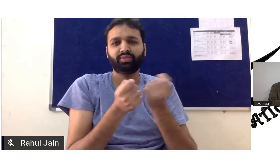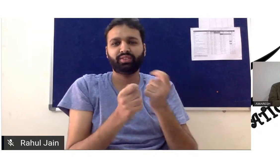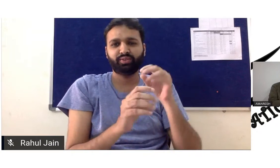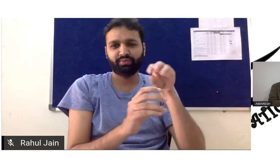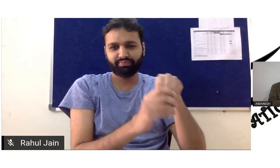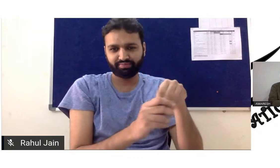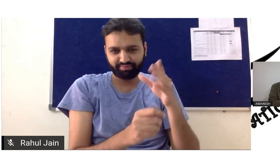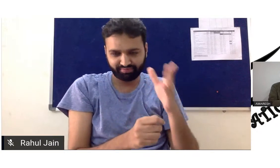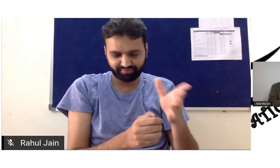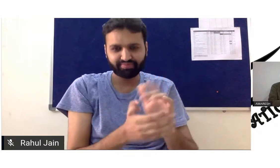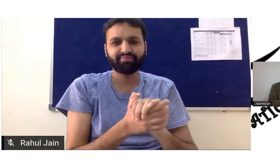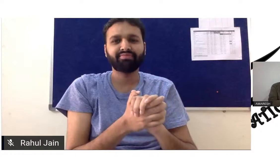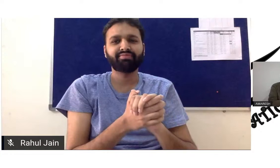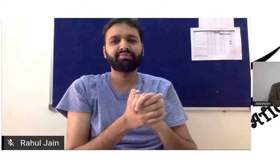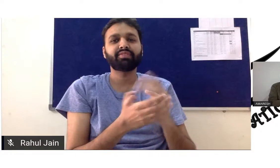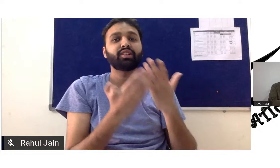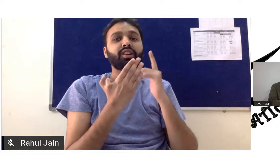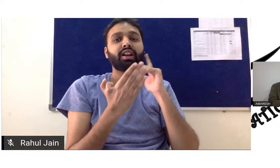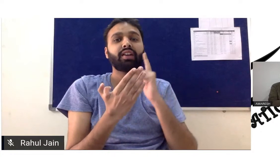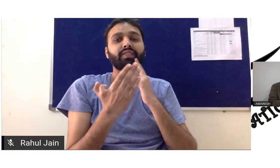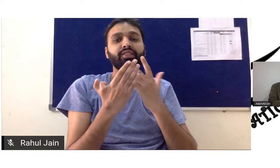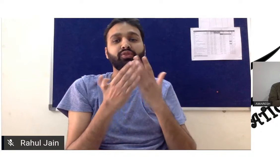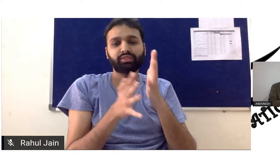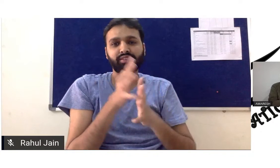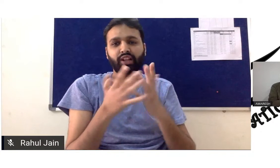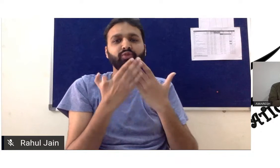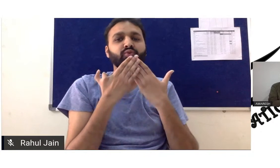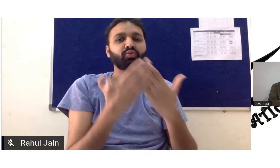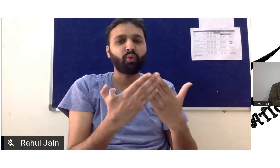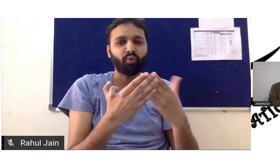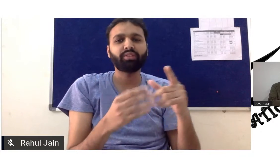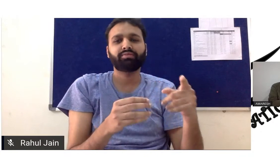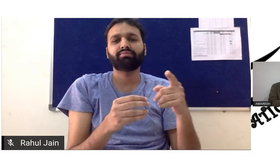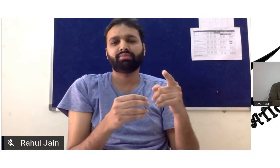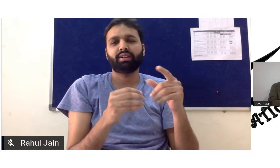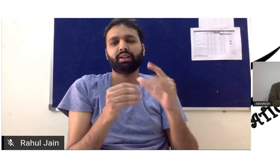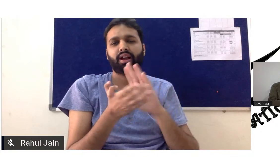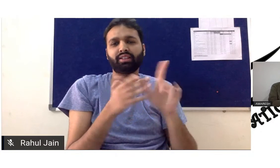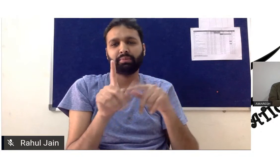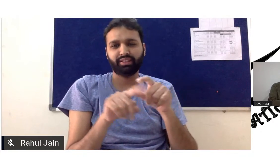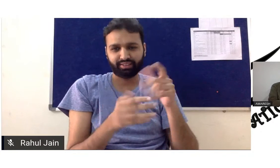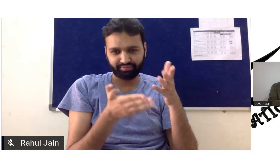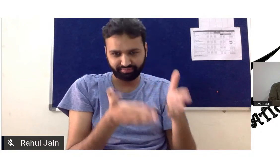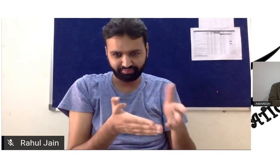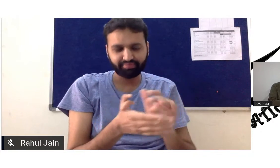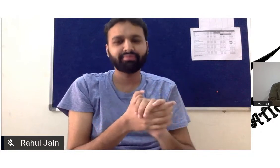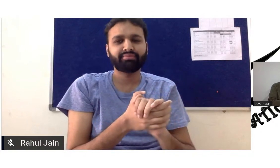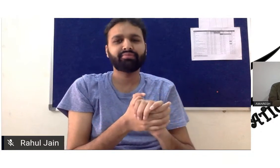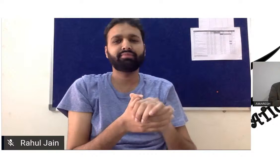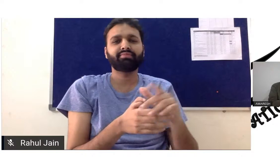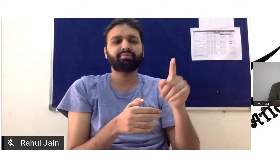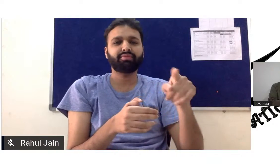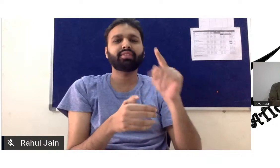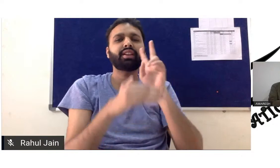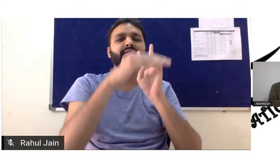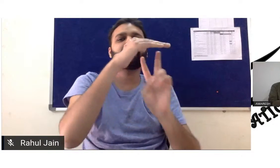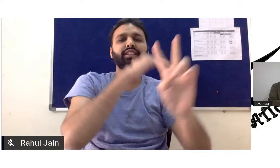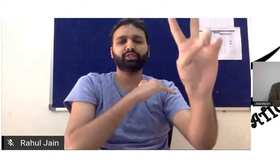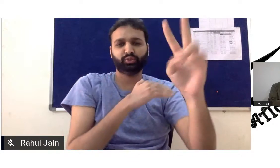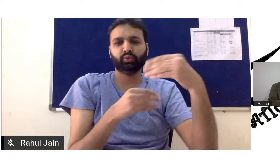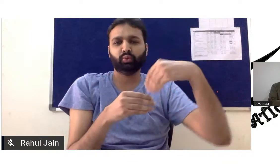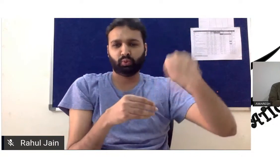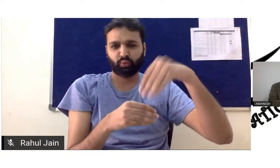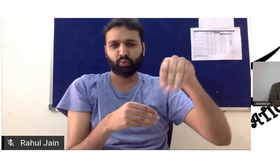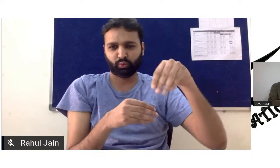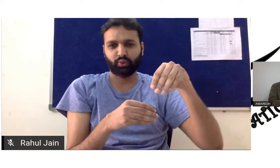Let's Sign, and I'm also the Chief Operating Officer of Uniki. and we also started the science school